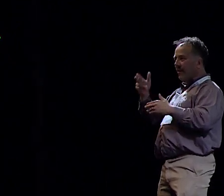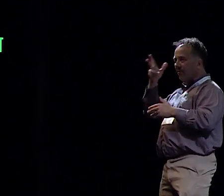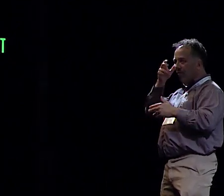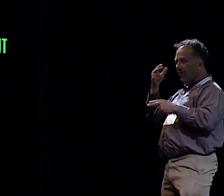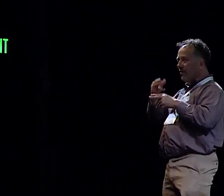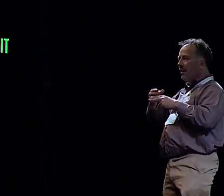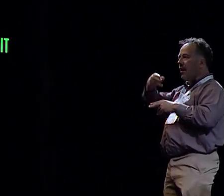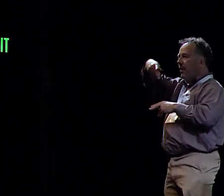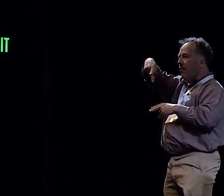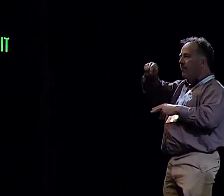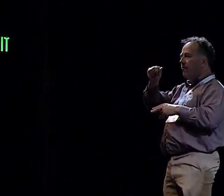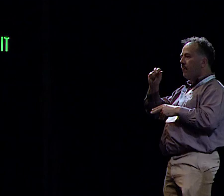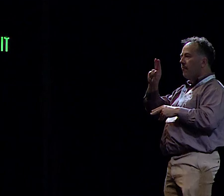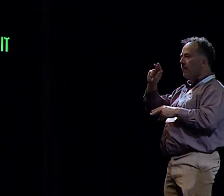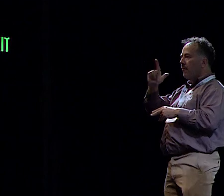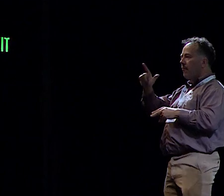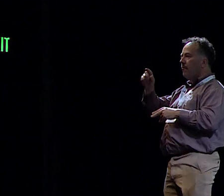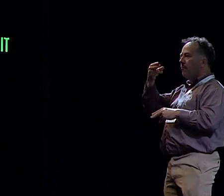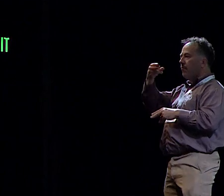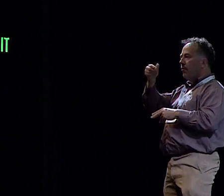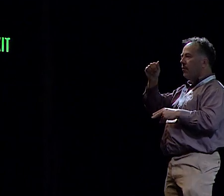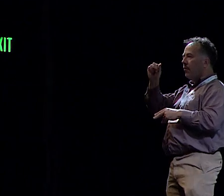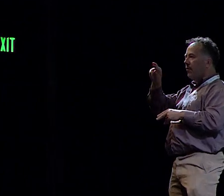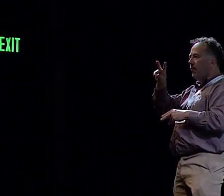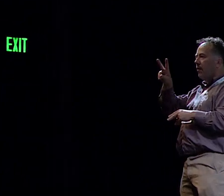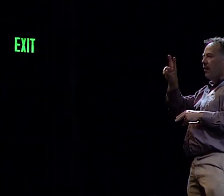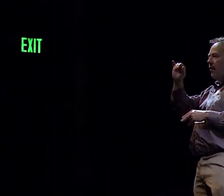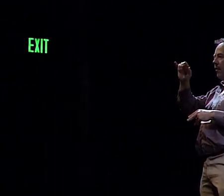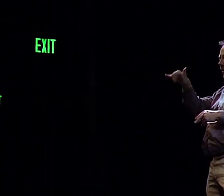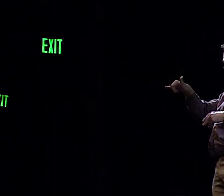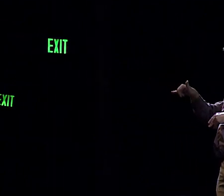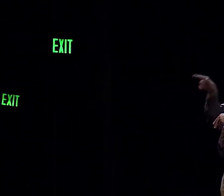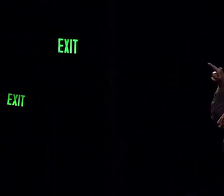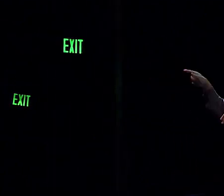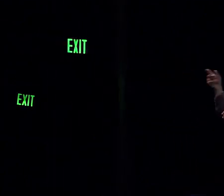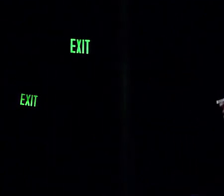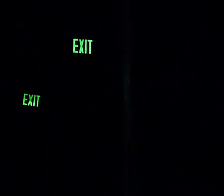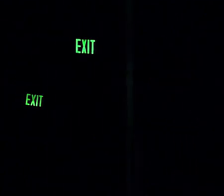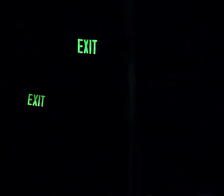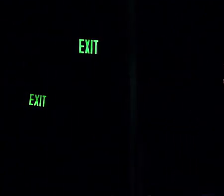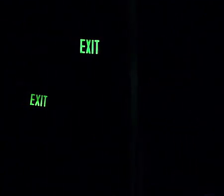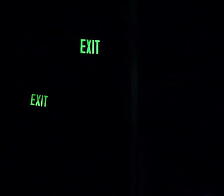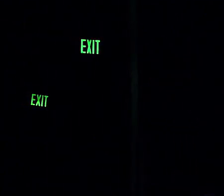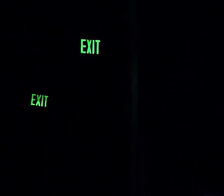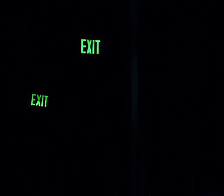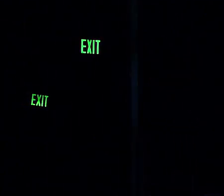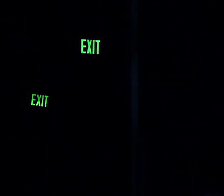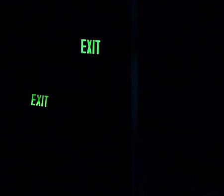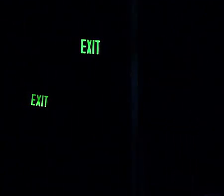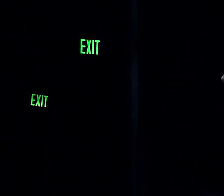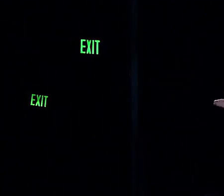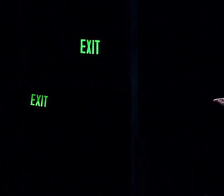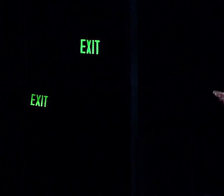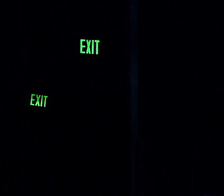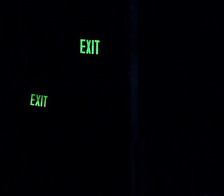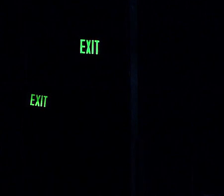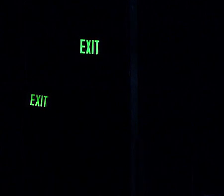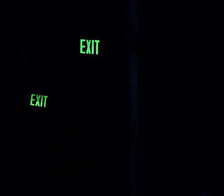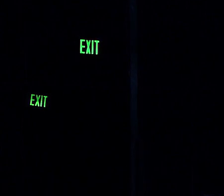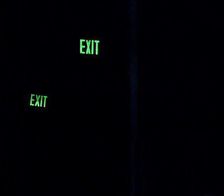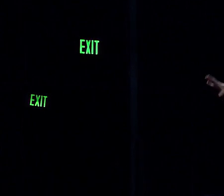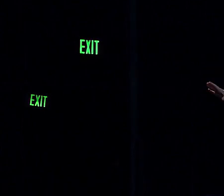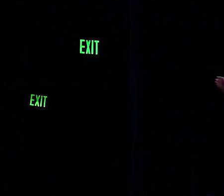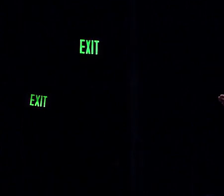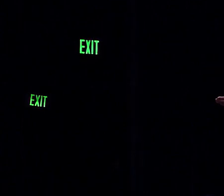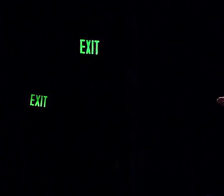Harvey. Paul Harvey was a radio journalist out of Chicago, and he would often